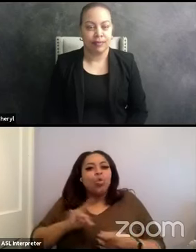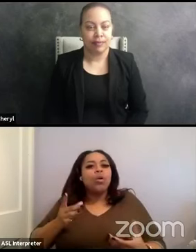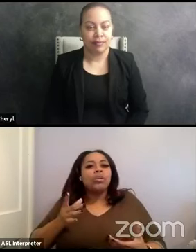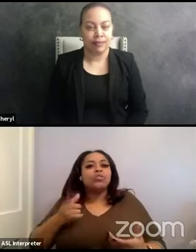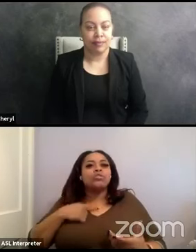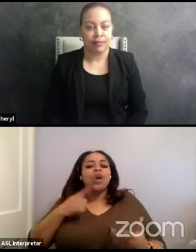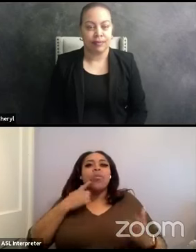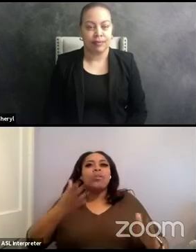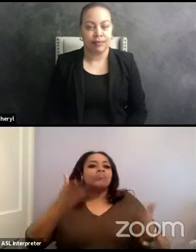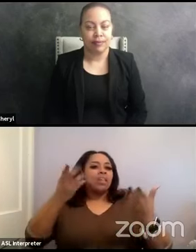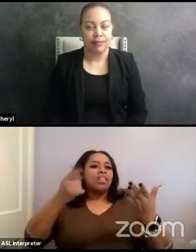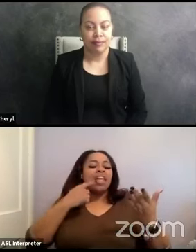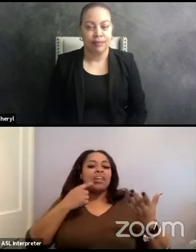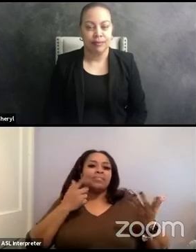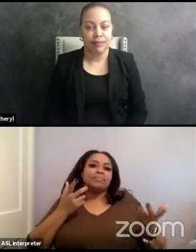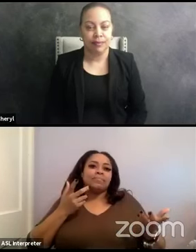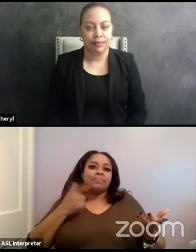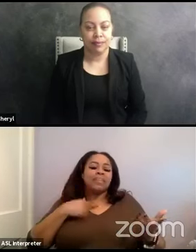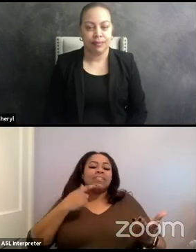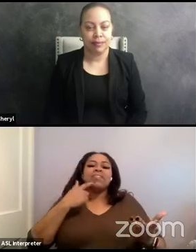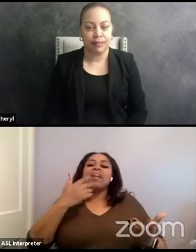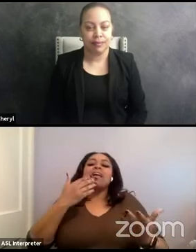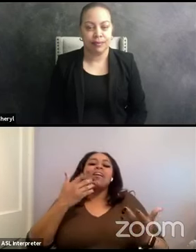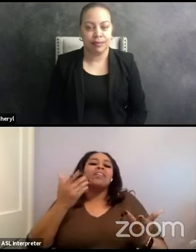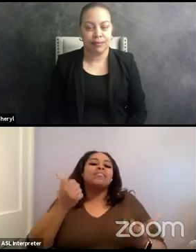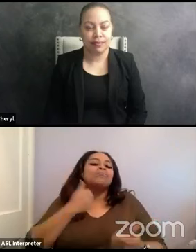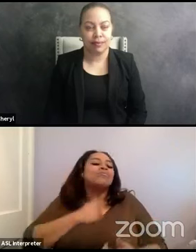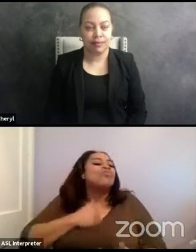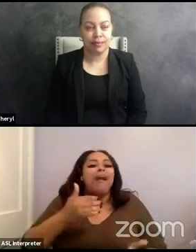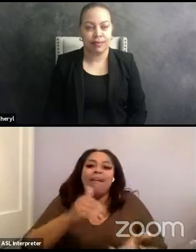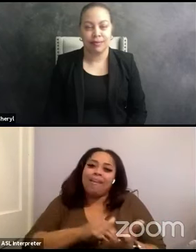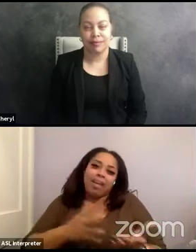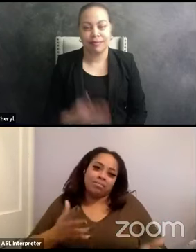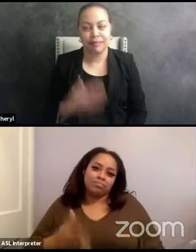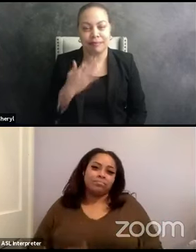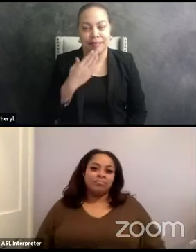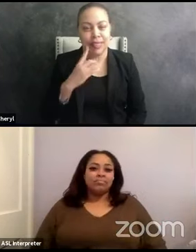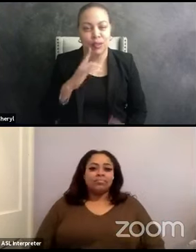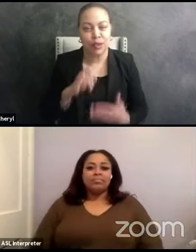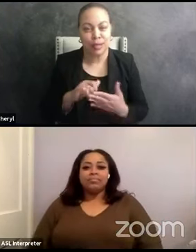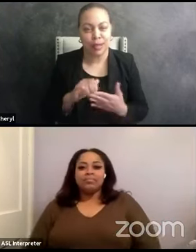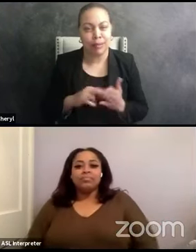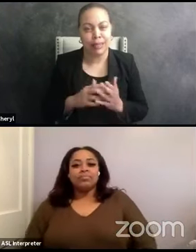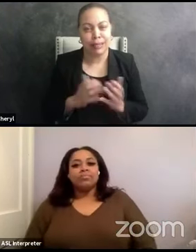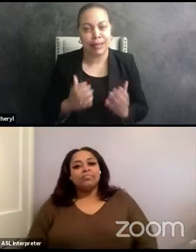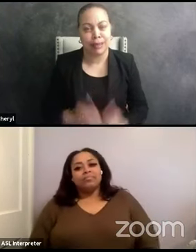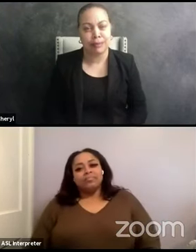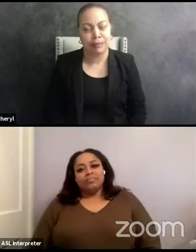uplift that and say Thank you. again that I apologize. Oh, thank you for that. That means a lot, Didi.